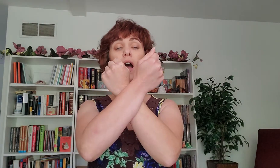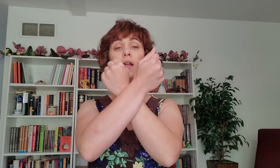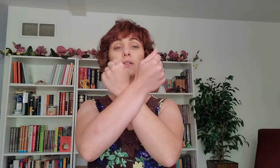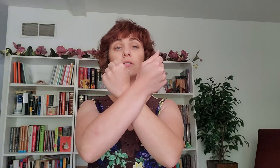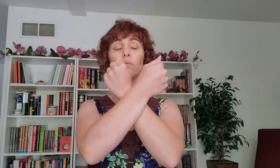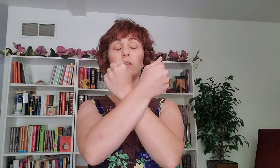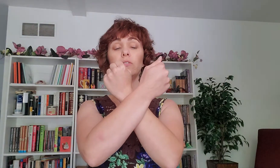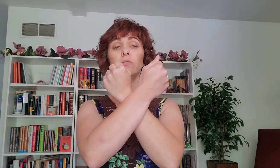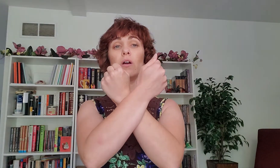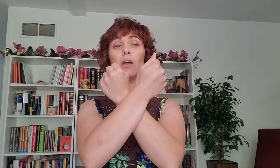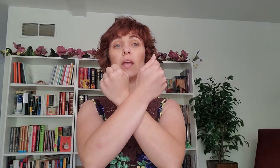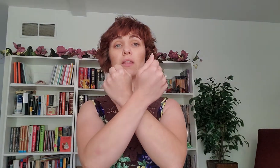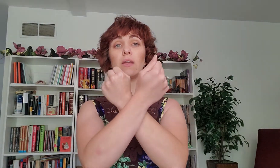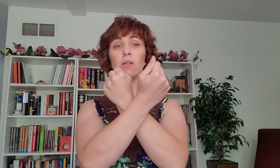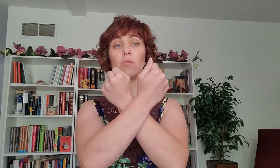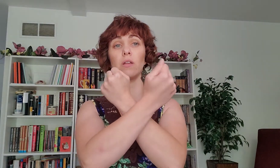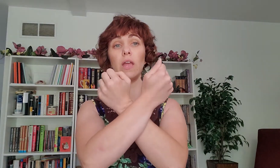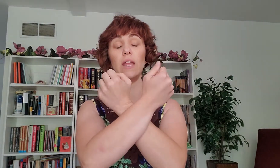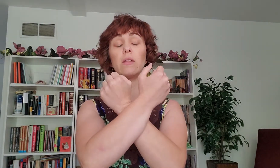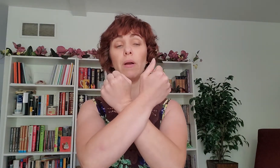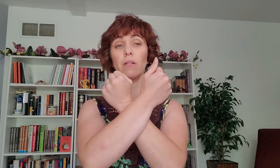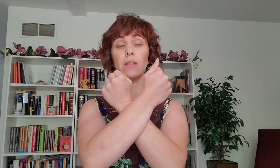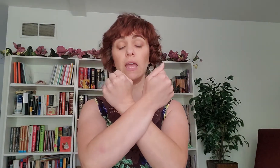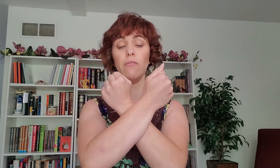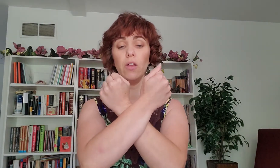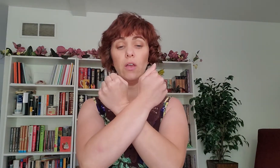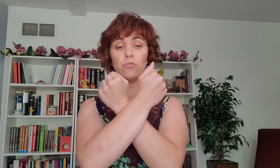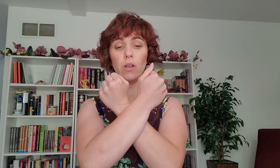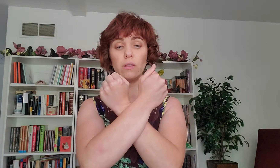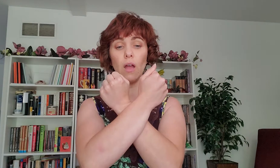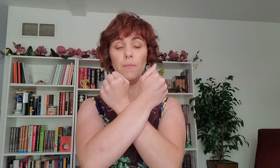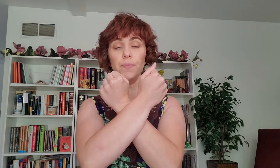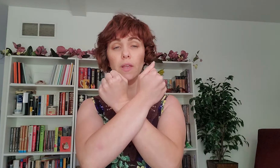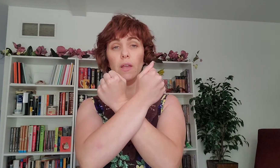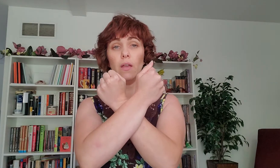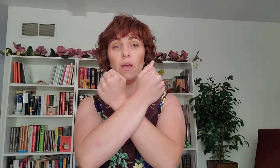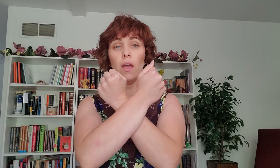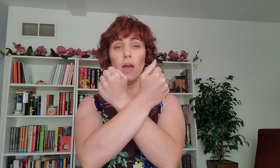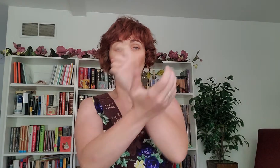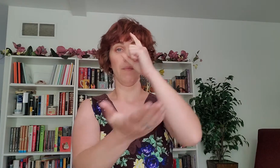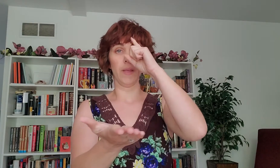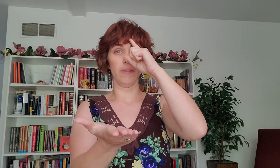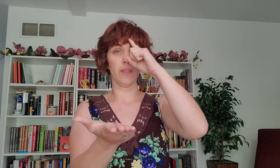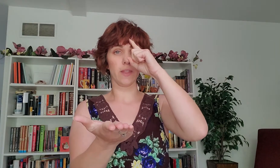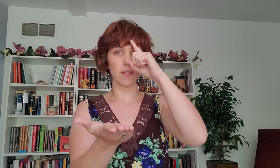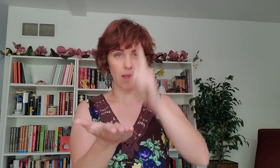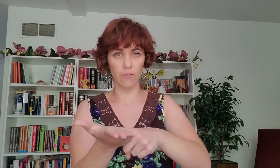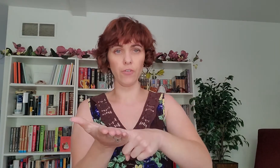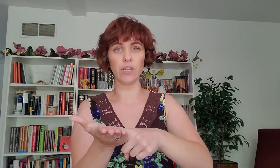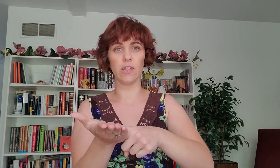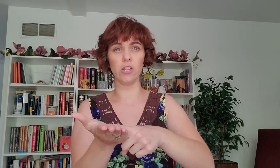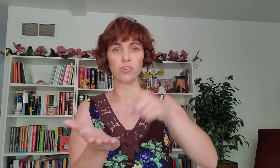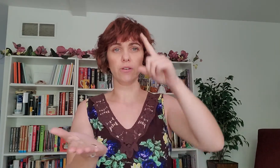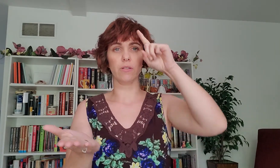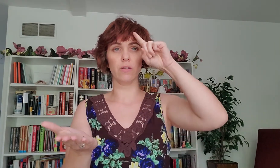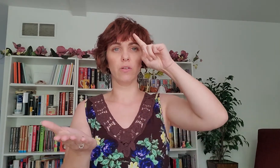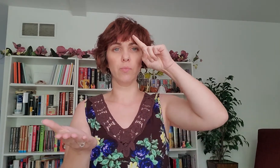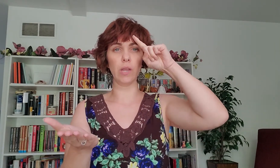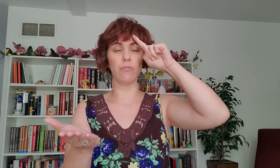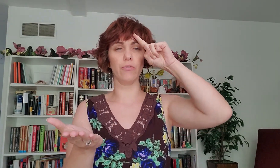Scott, we do our hands because it was a case about a slave, Dred Scott. And then this is a sign for decision. So you bring it from